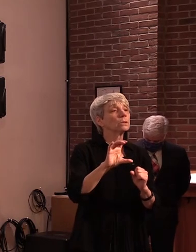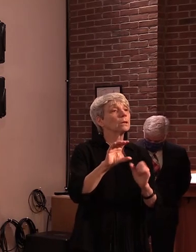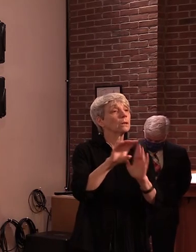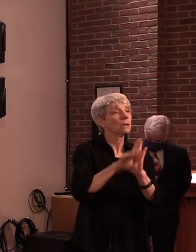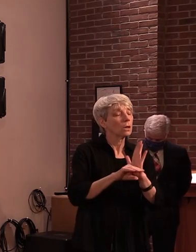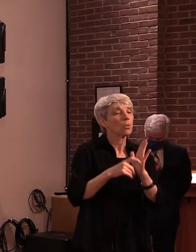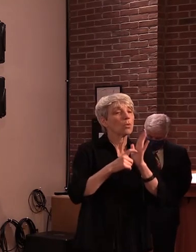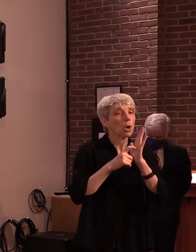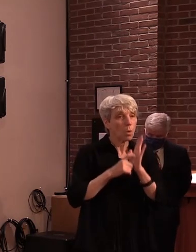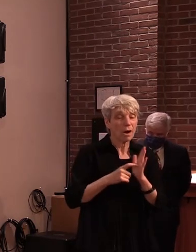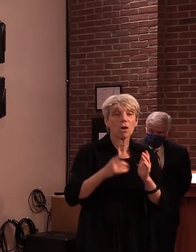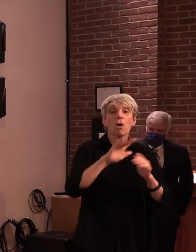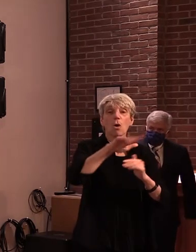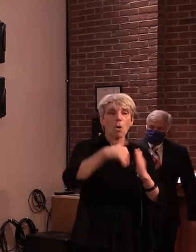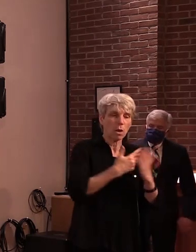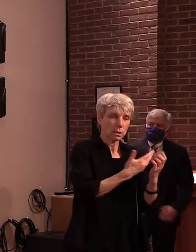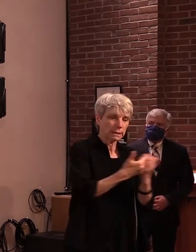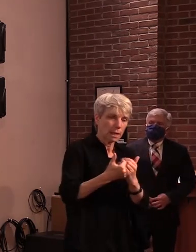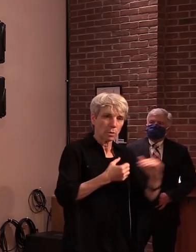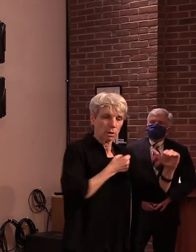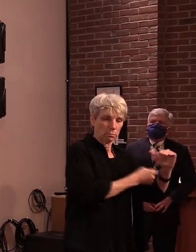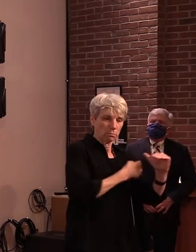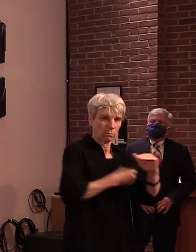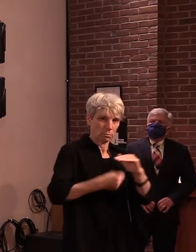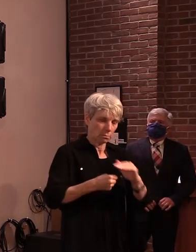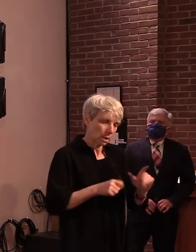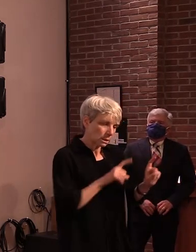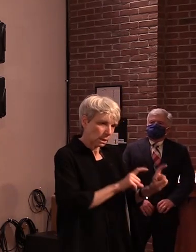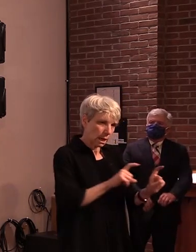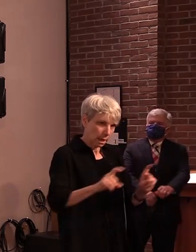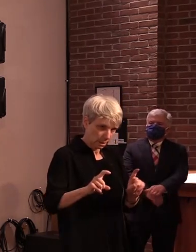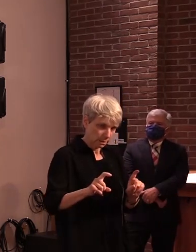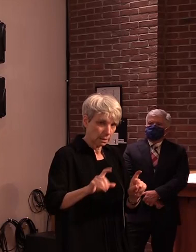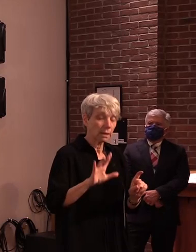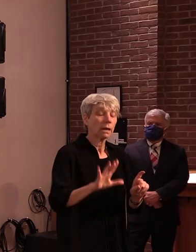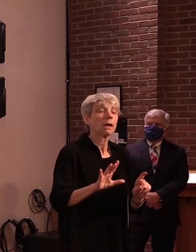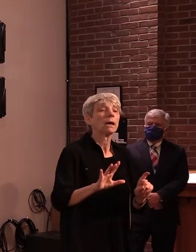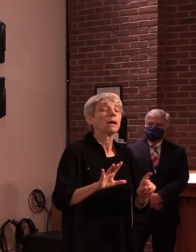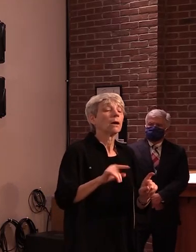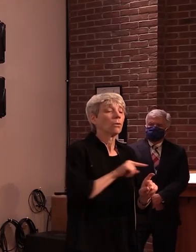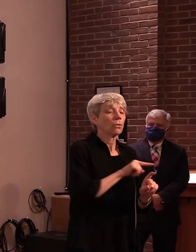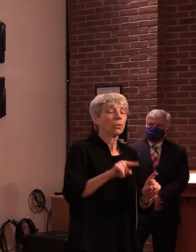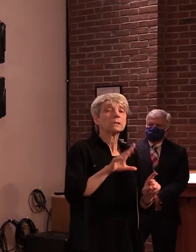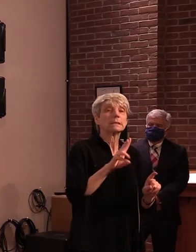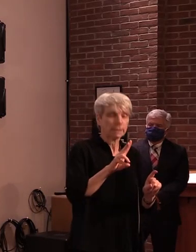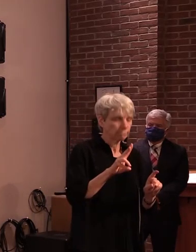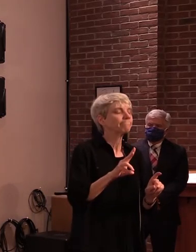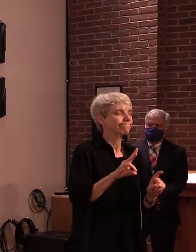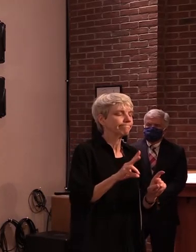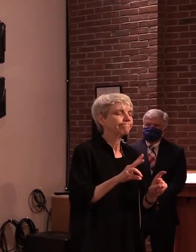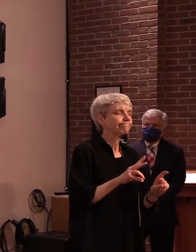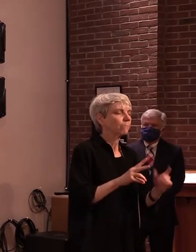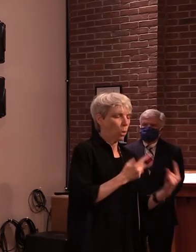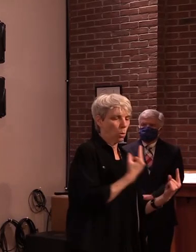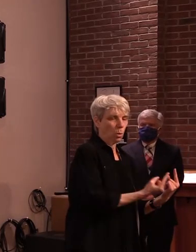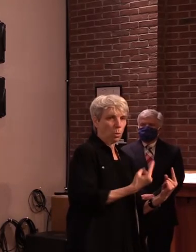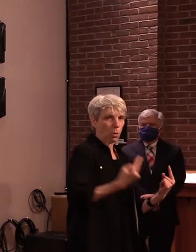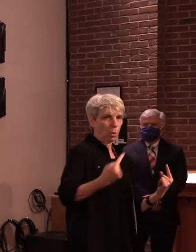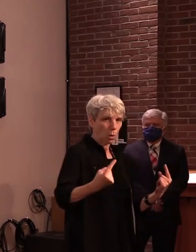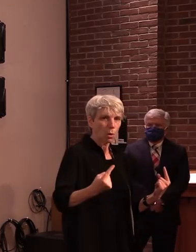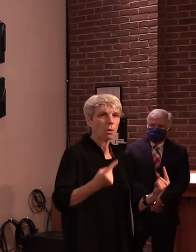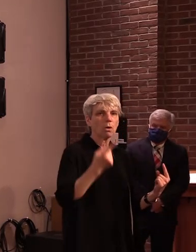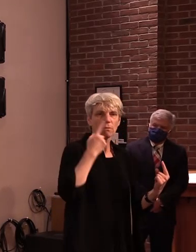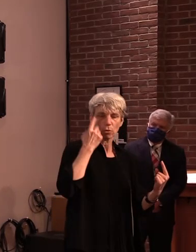medical quarantine and tested for coronavirus. The inmates are currently in medical isolation and contact tracing